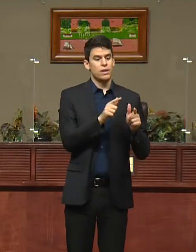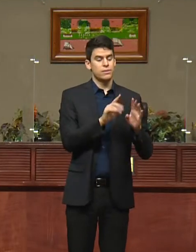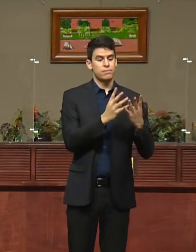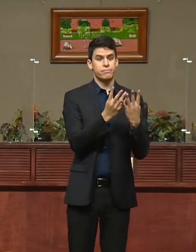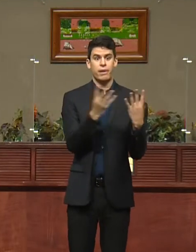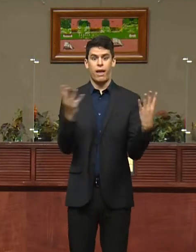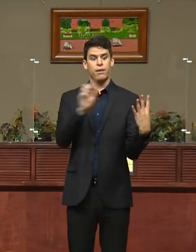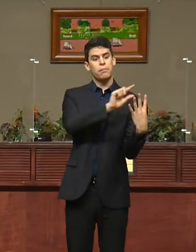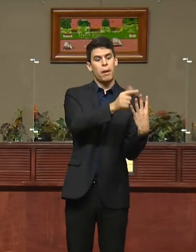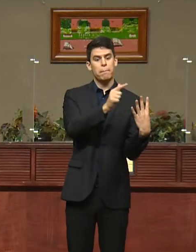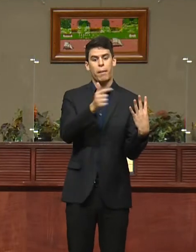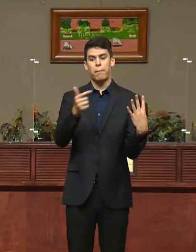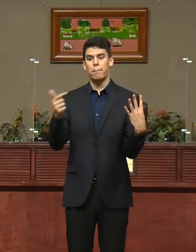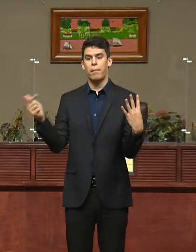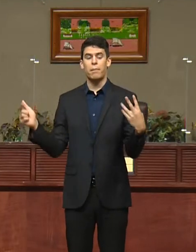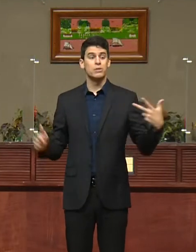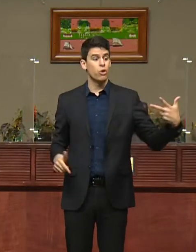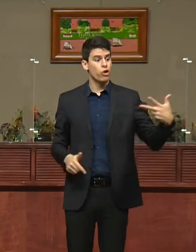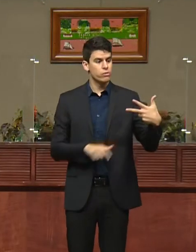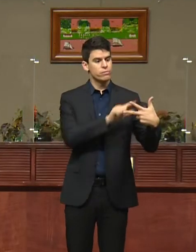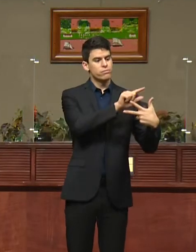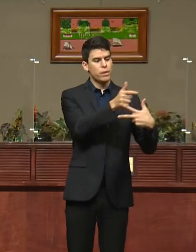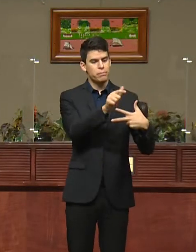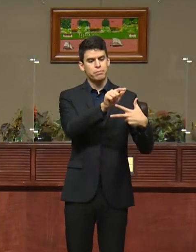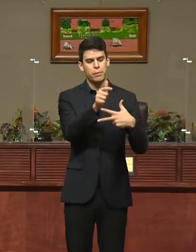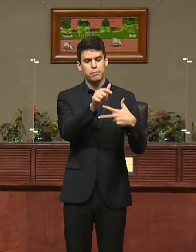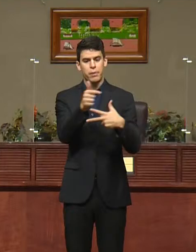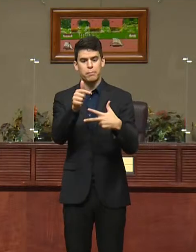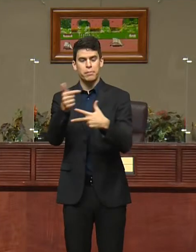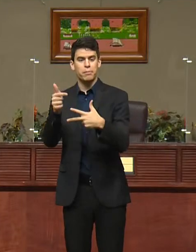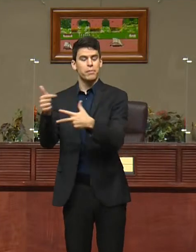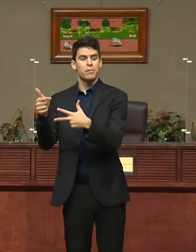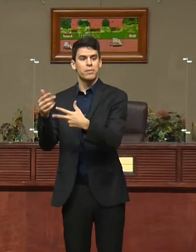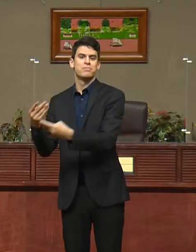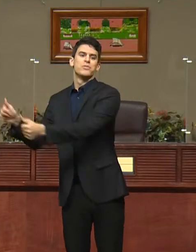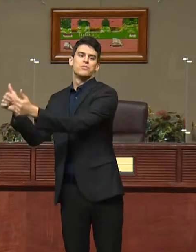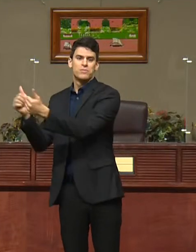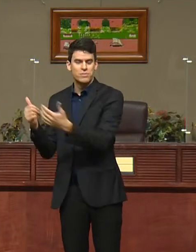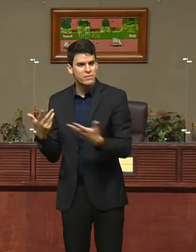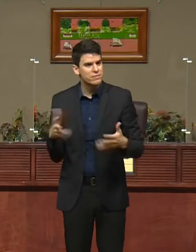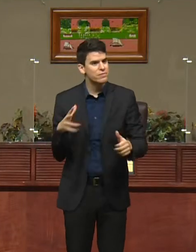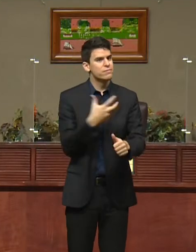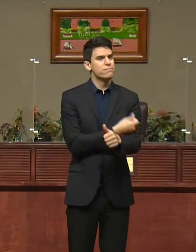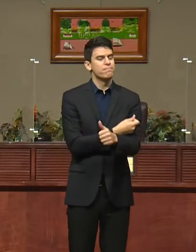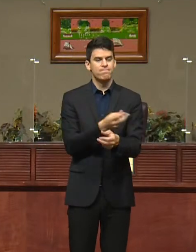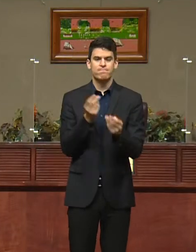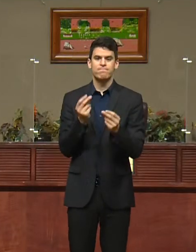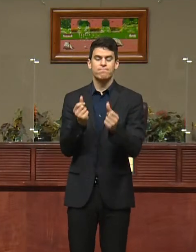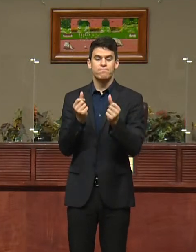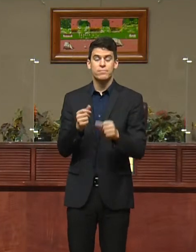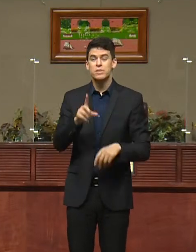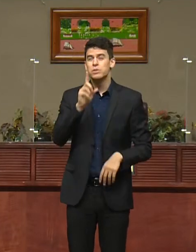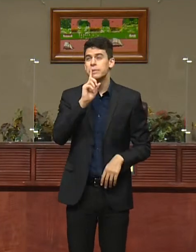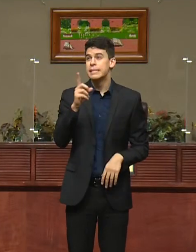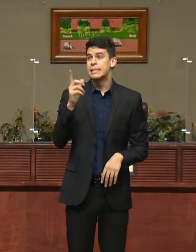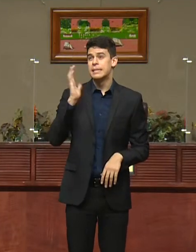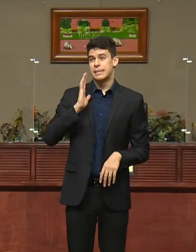And so all those pieces have to work together to be able to have the output that we need. I was checking today, we were doing